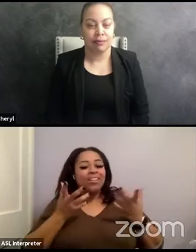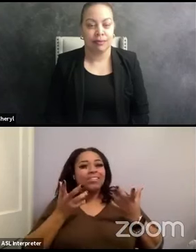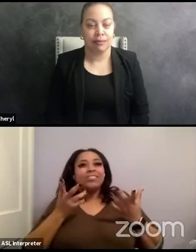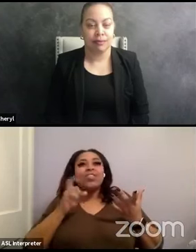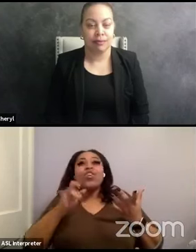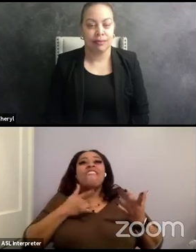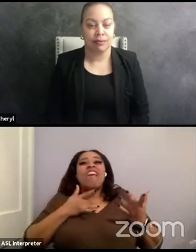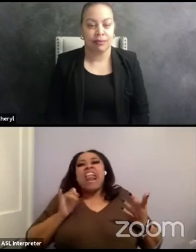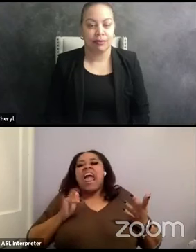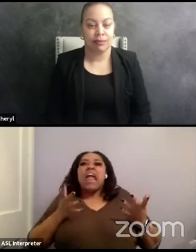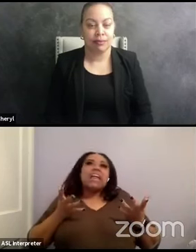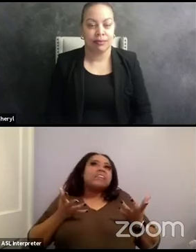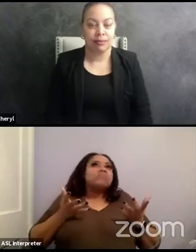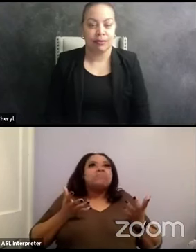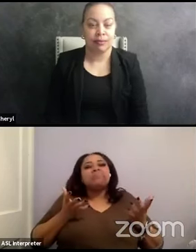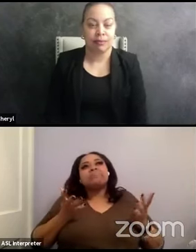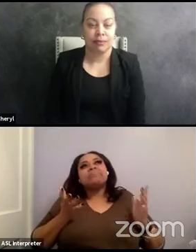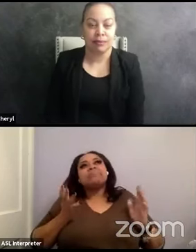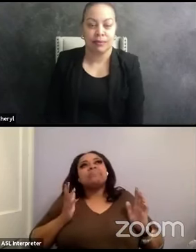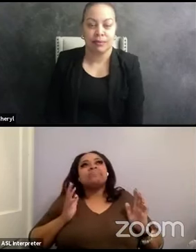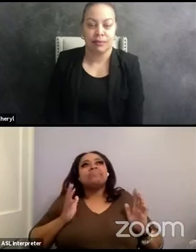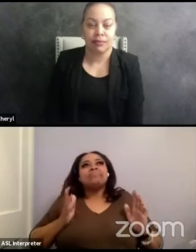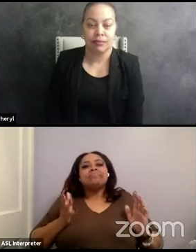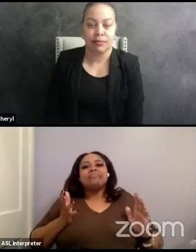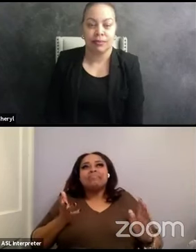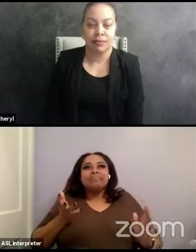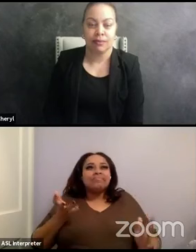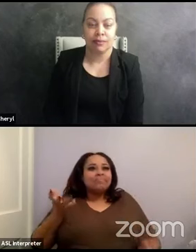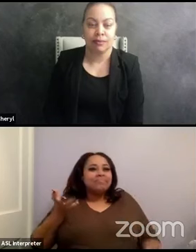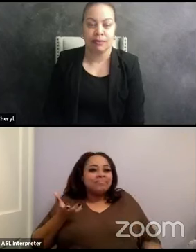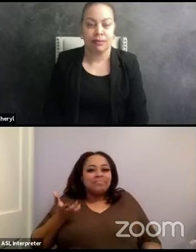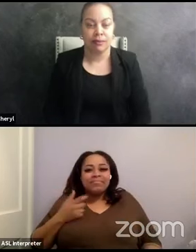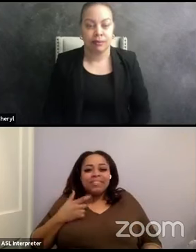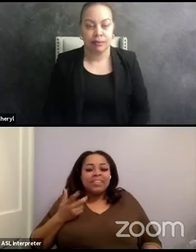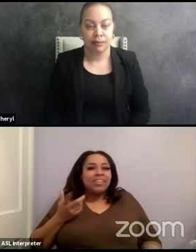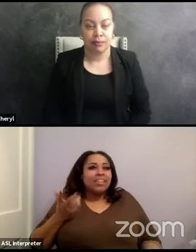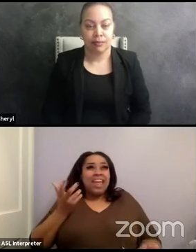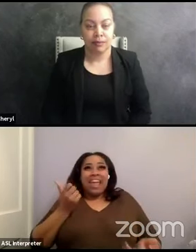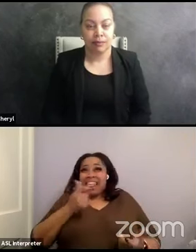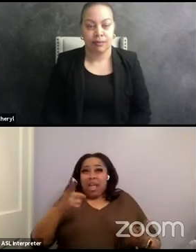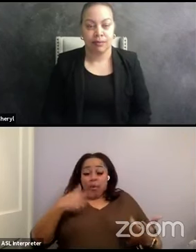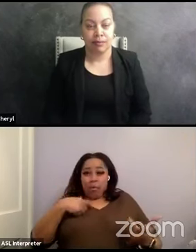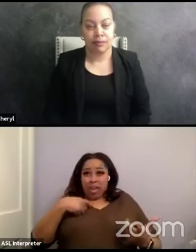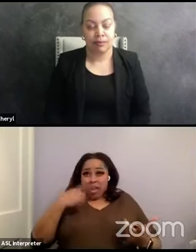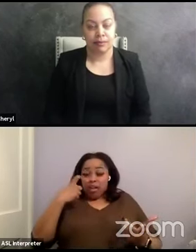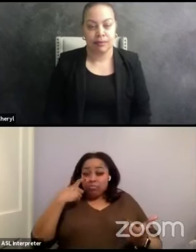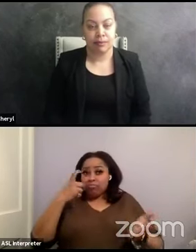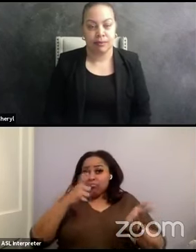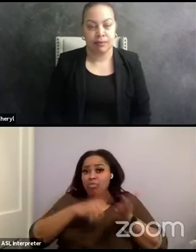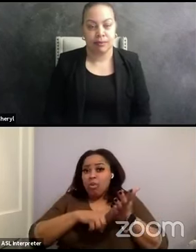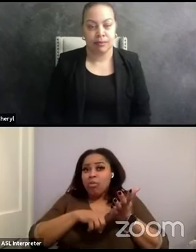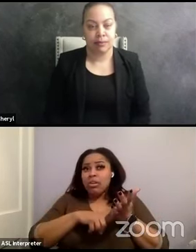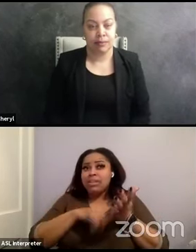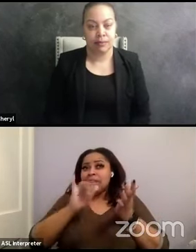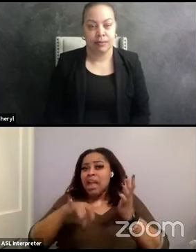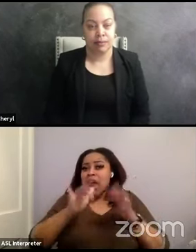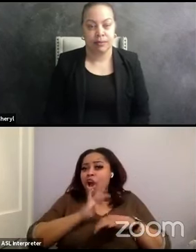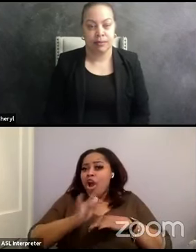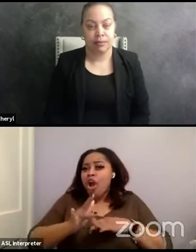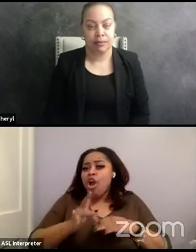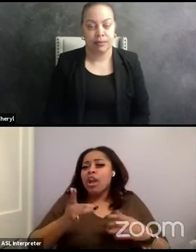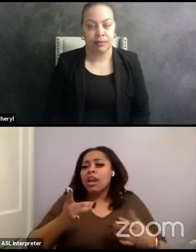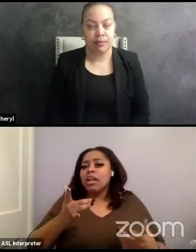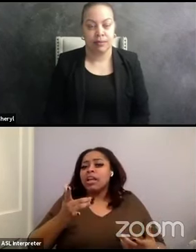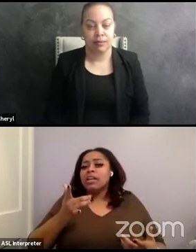feel that we like, are there any ways that we can spot the contradictions early on so that way we're